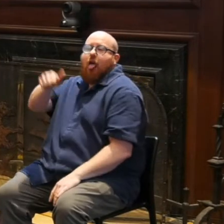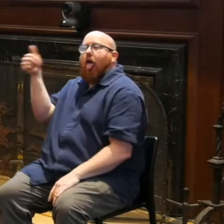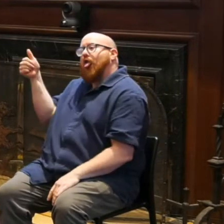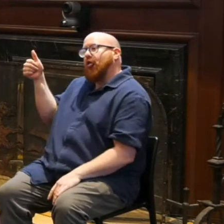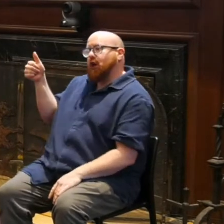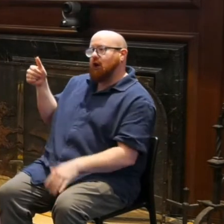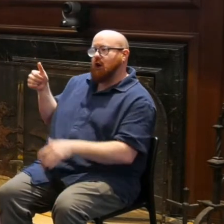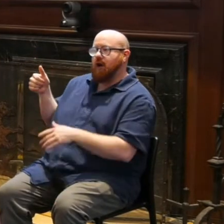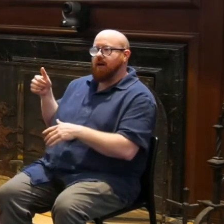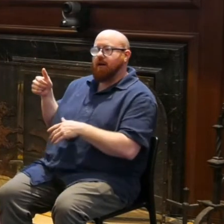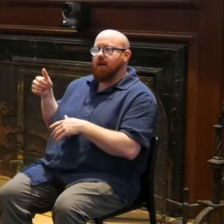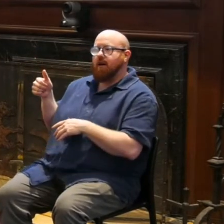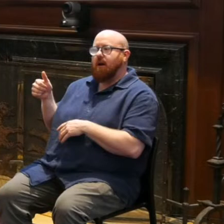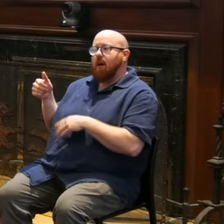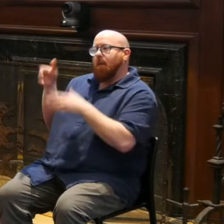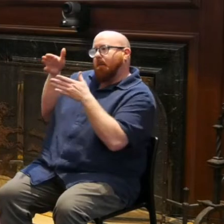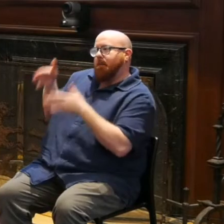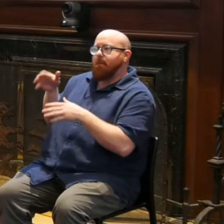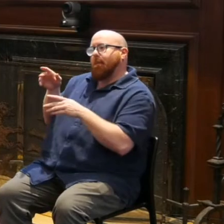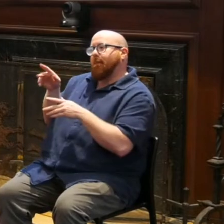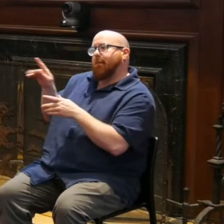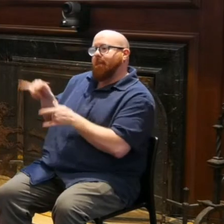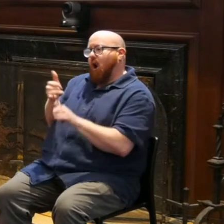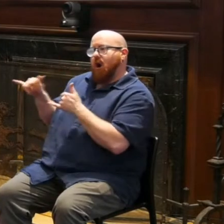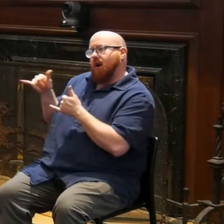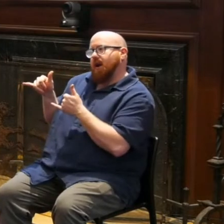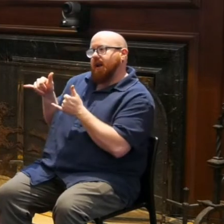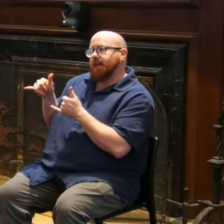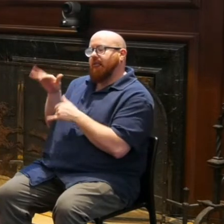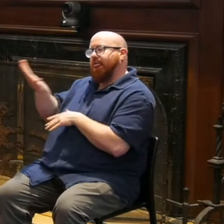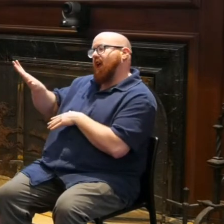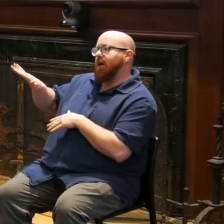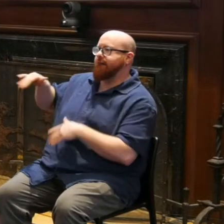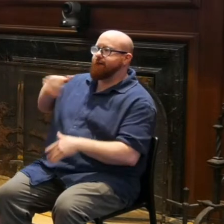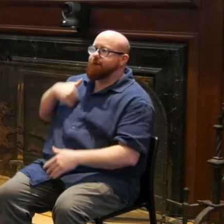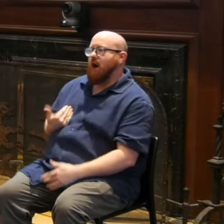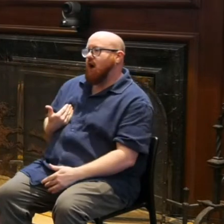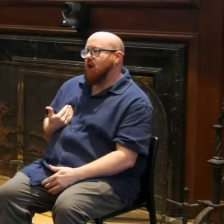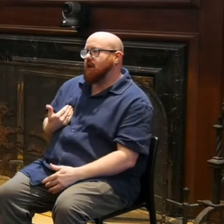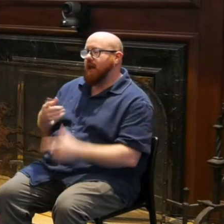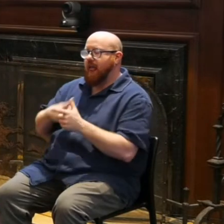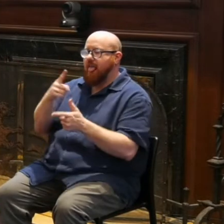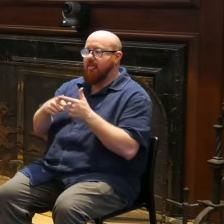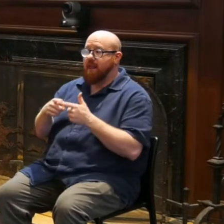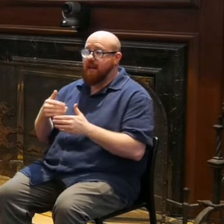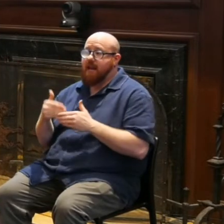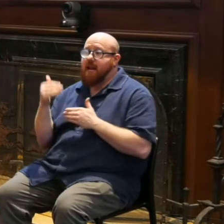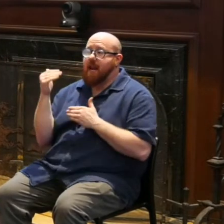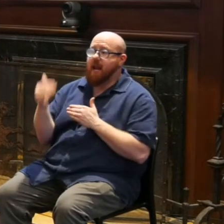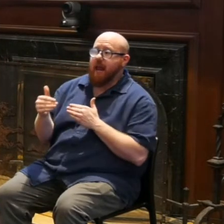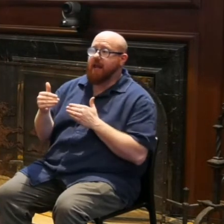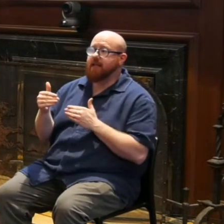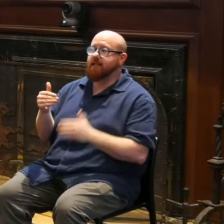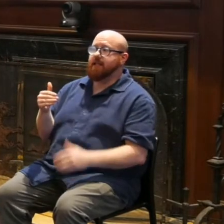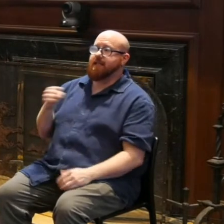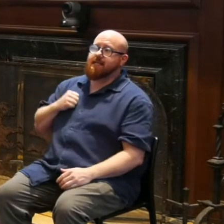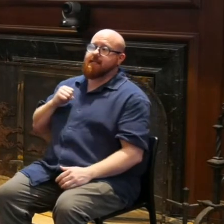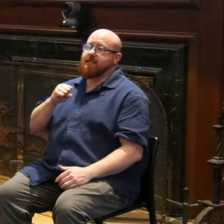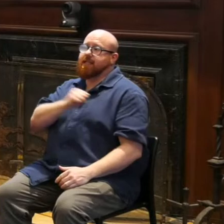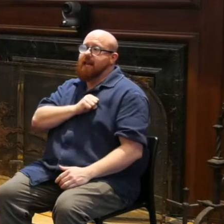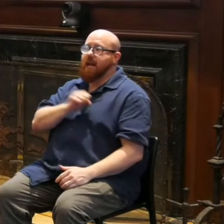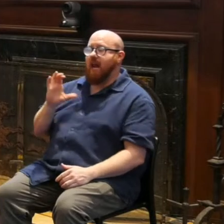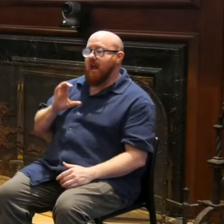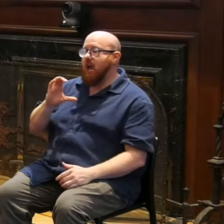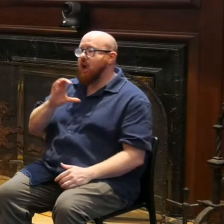the agenda are the Senate and the Congress. Then they report that success of